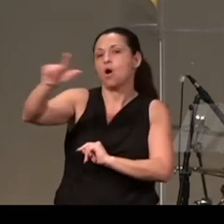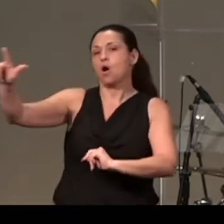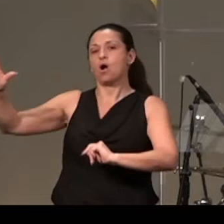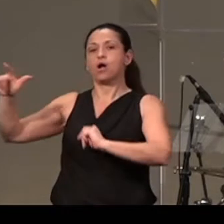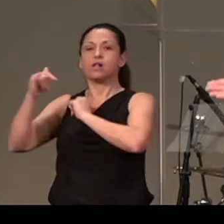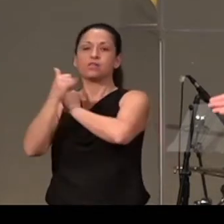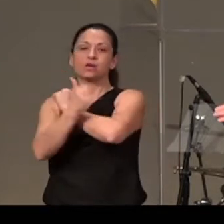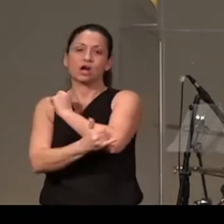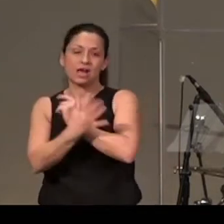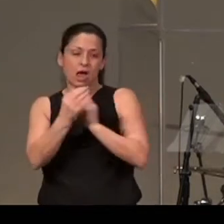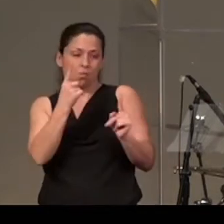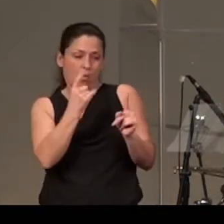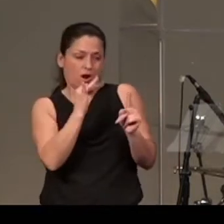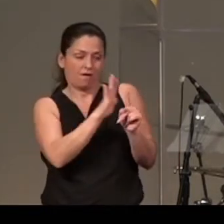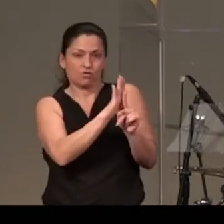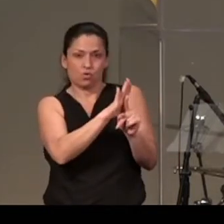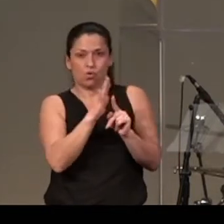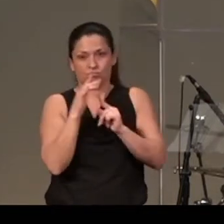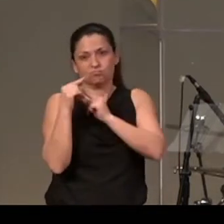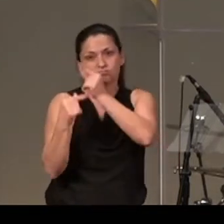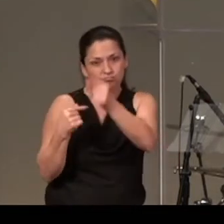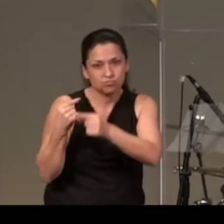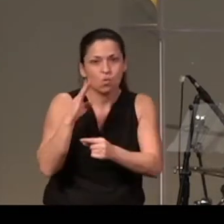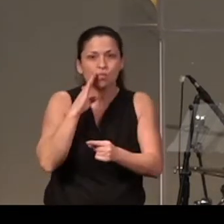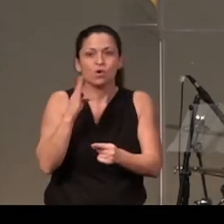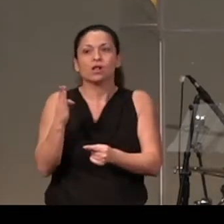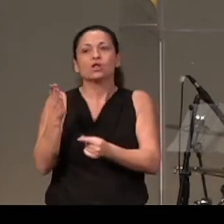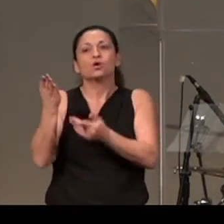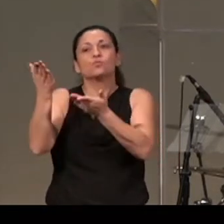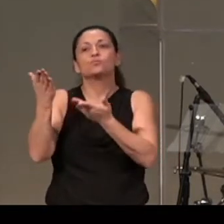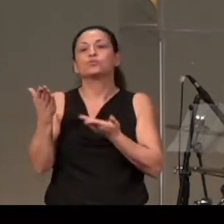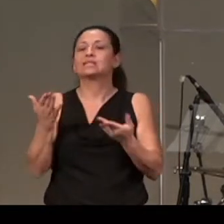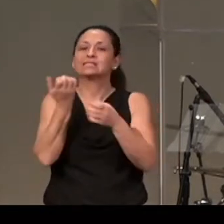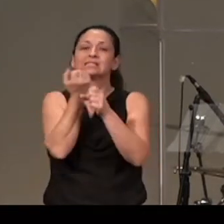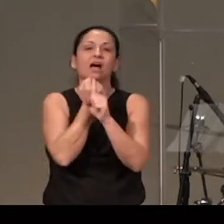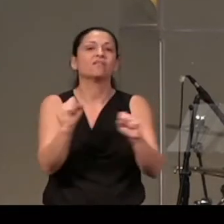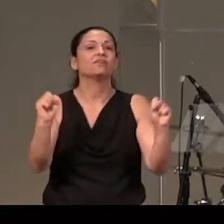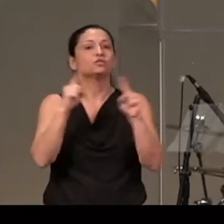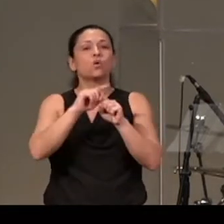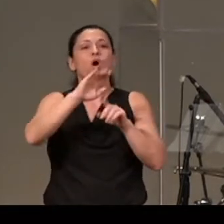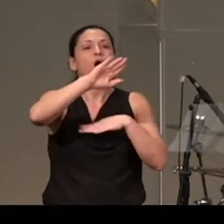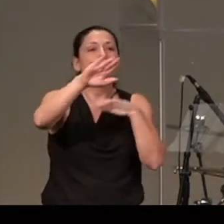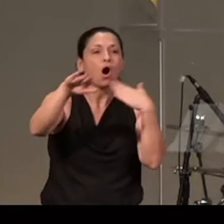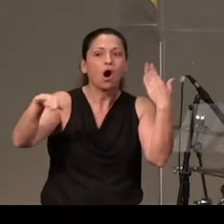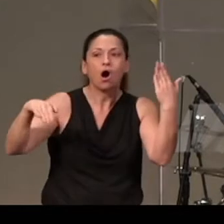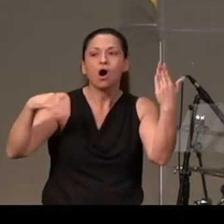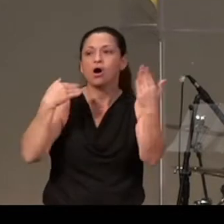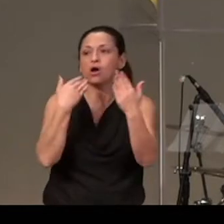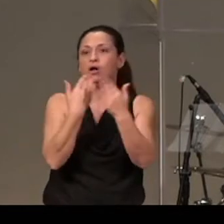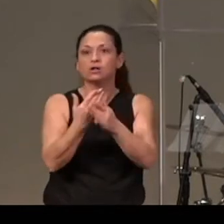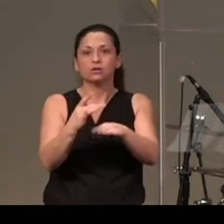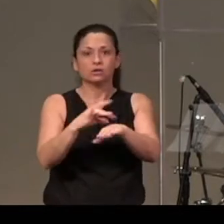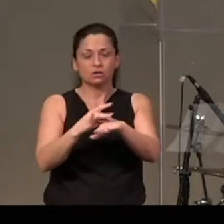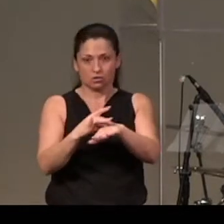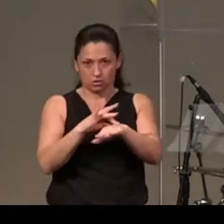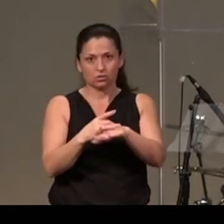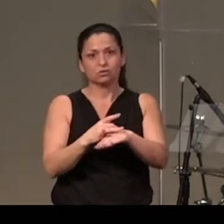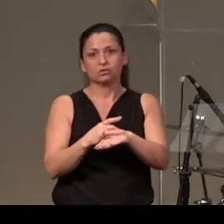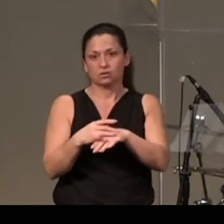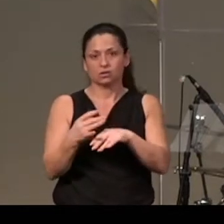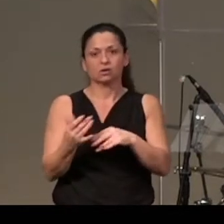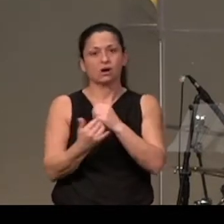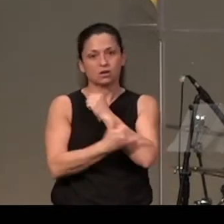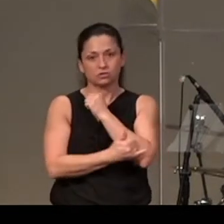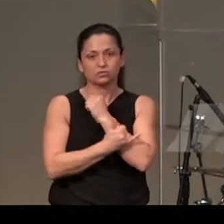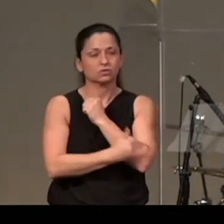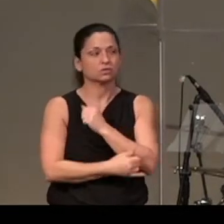to all the nations. Wow. In your descendant, all the nations will be blessed. And Abraham believed that promise, and